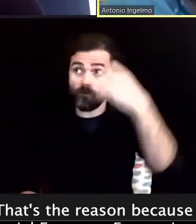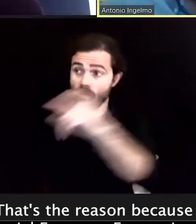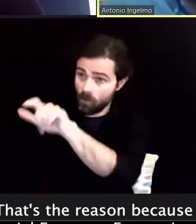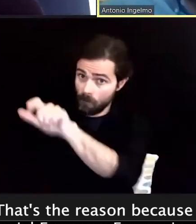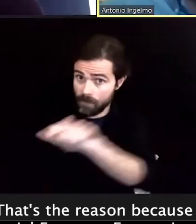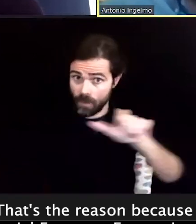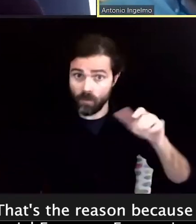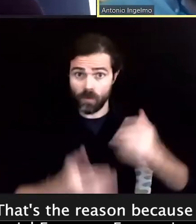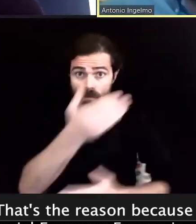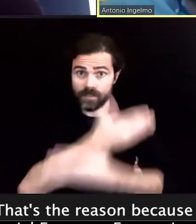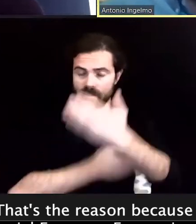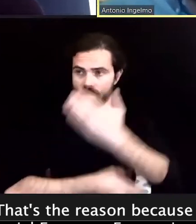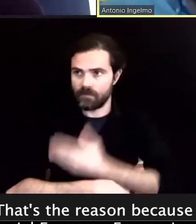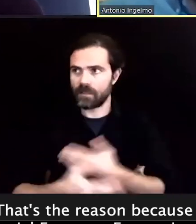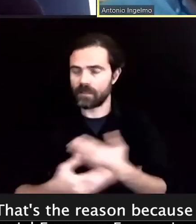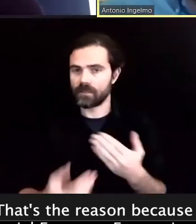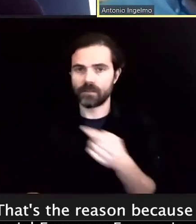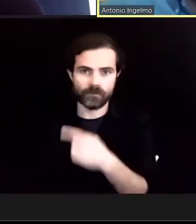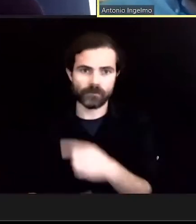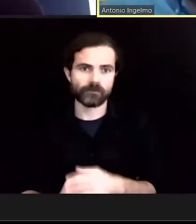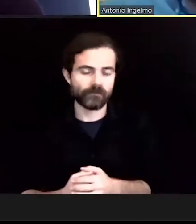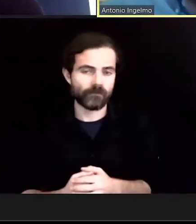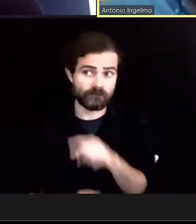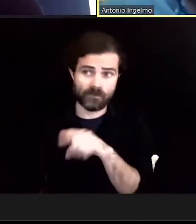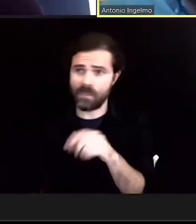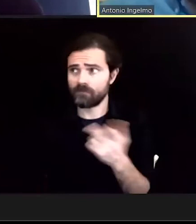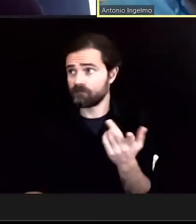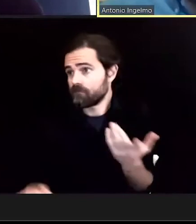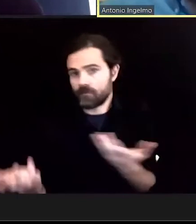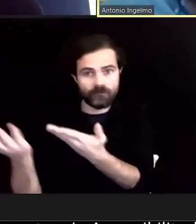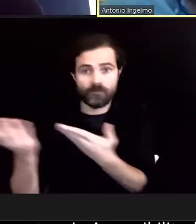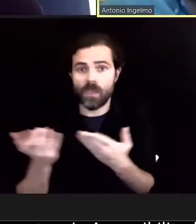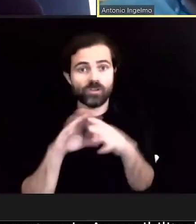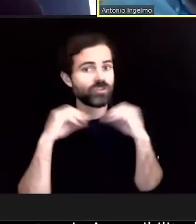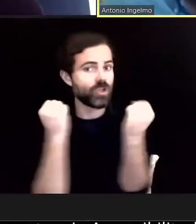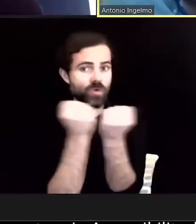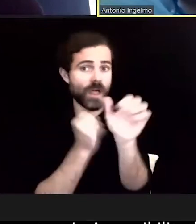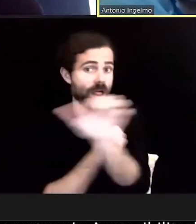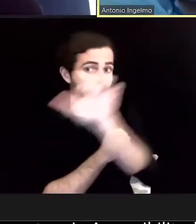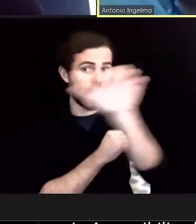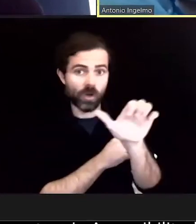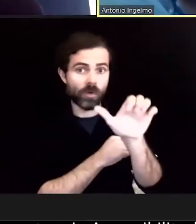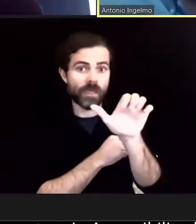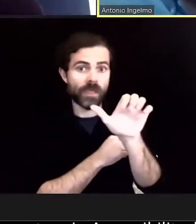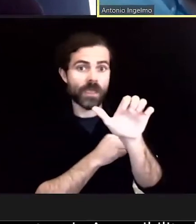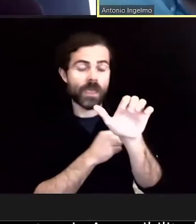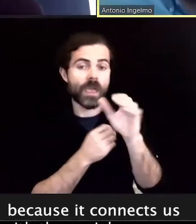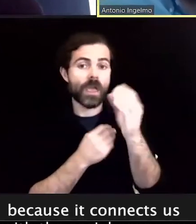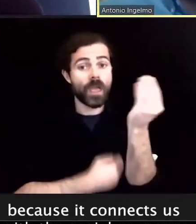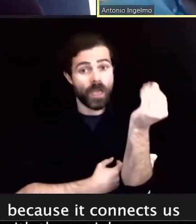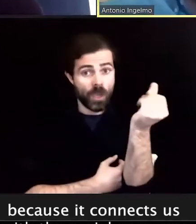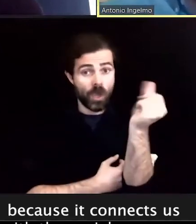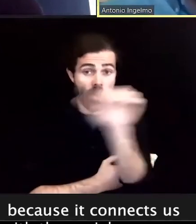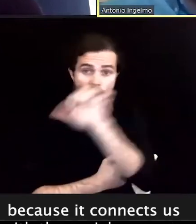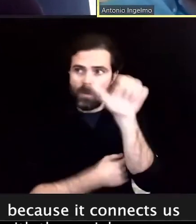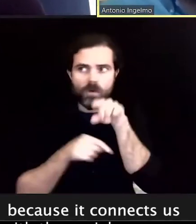because Social Economy Europe is a key partner to accessibility, because